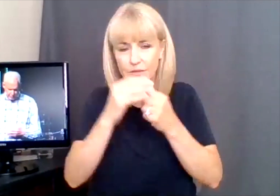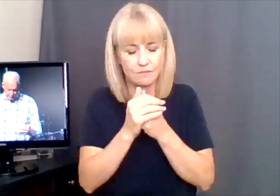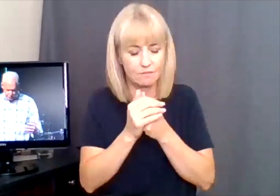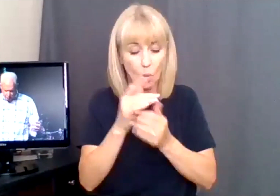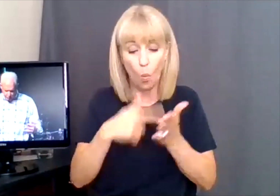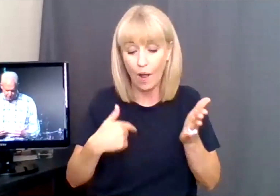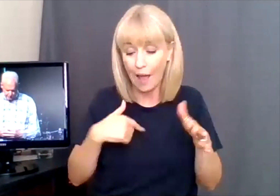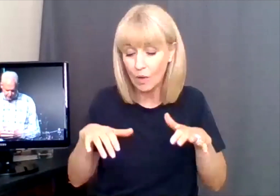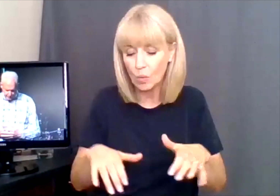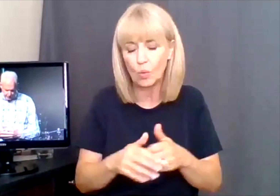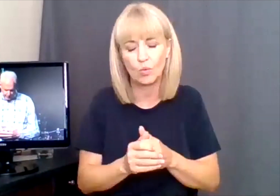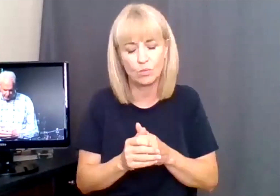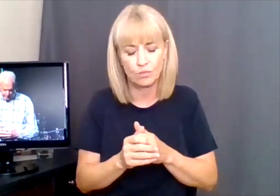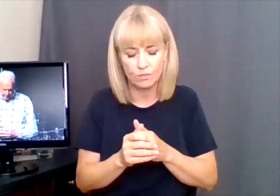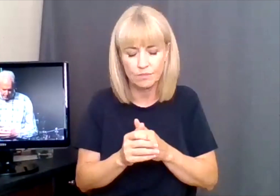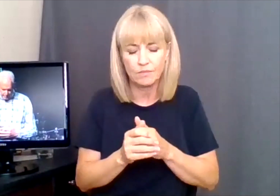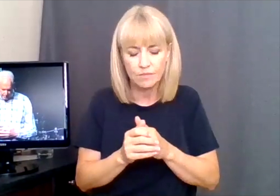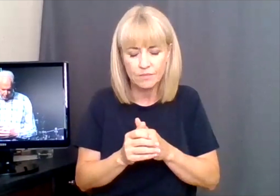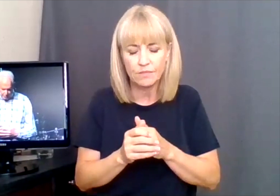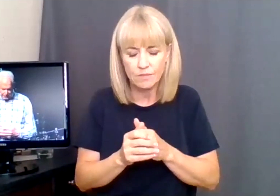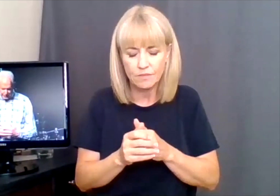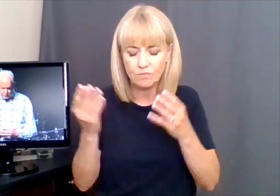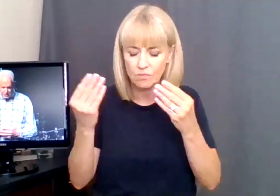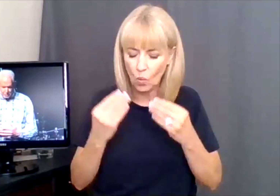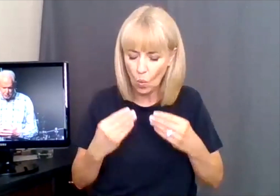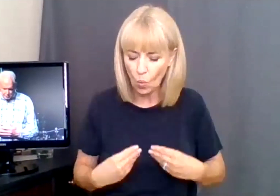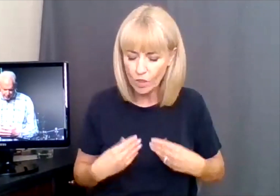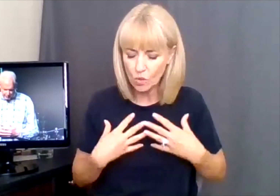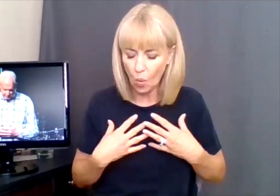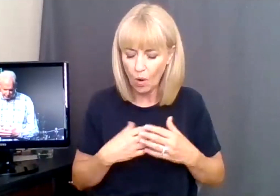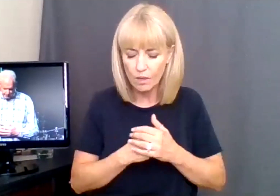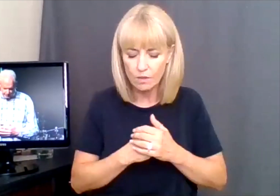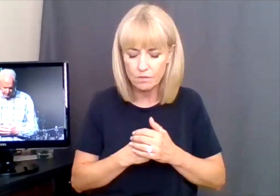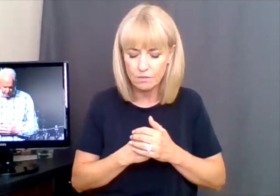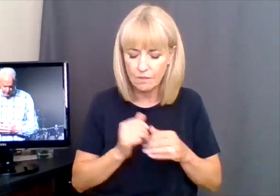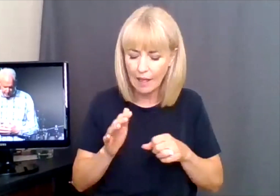Father, would you restore? Would you fill us with your spirit?